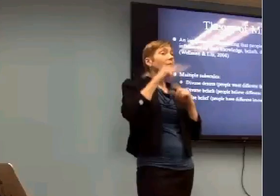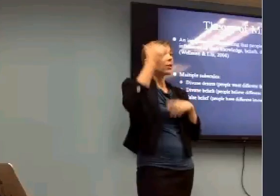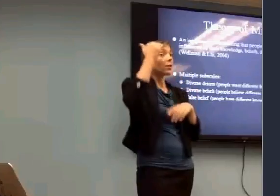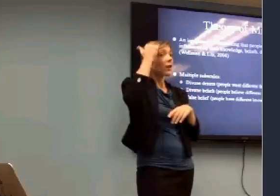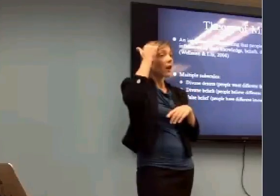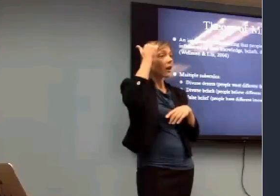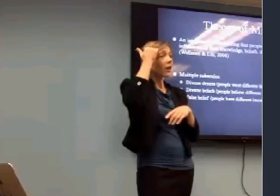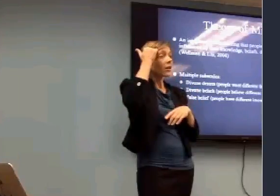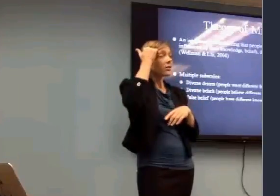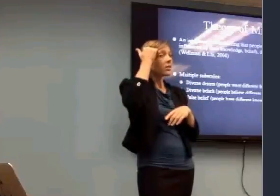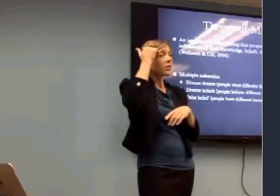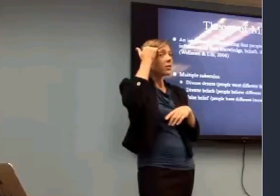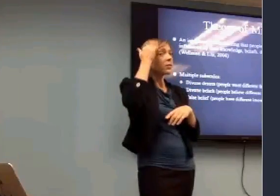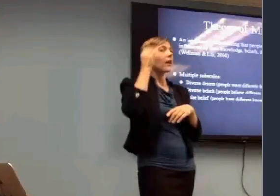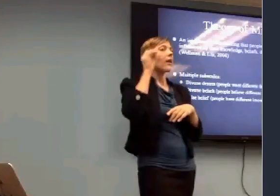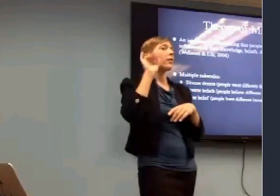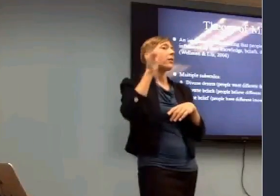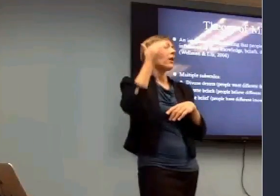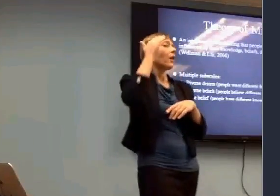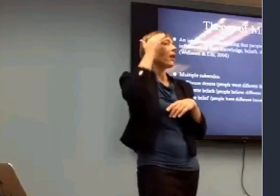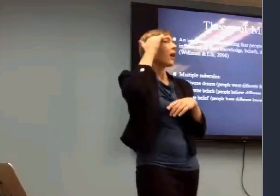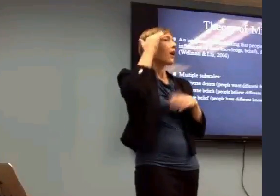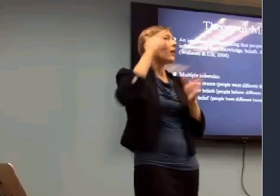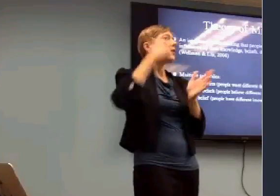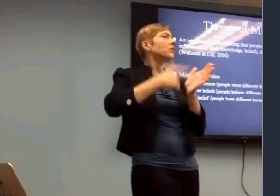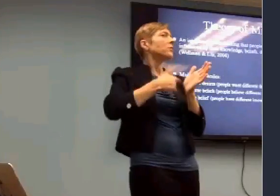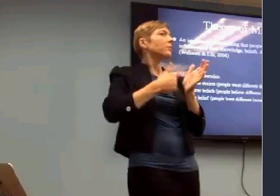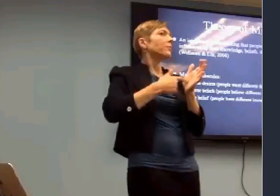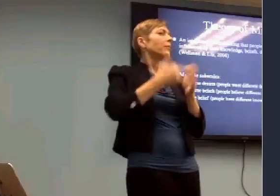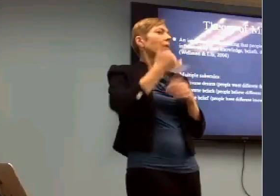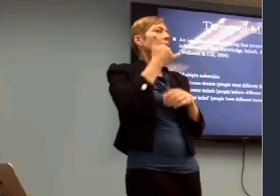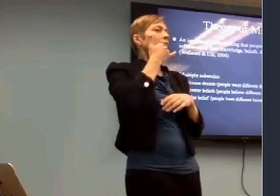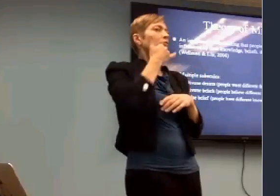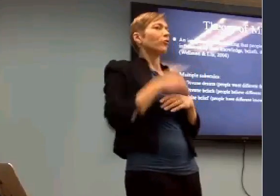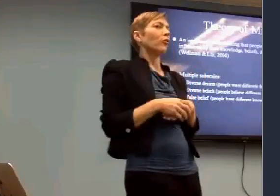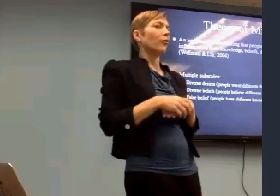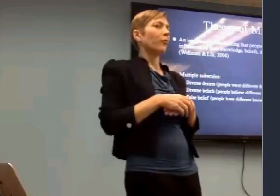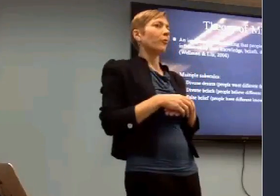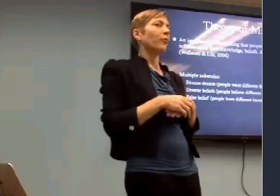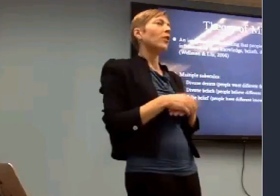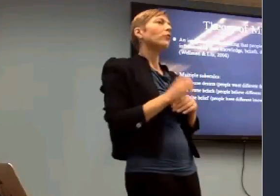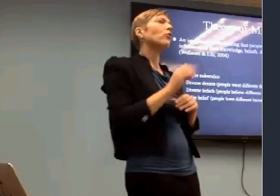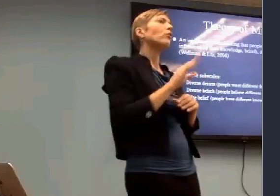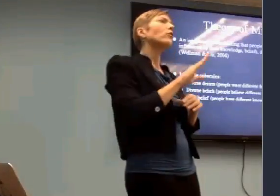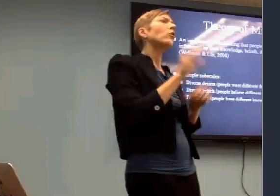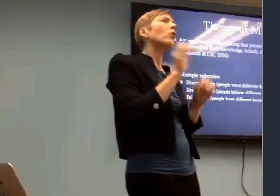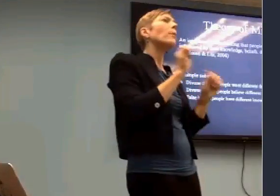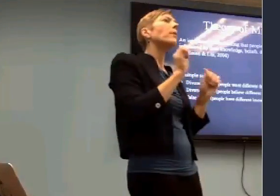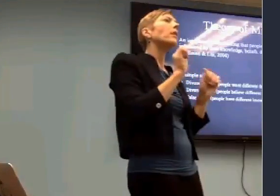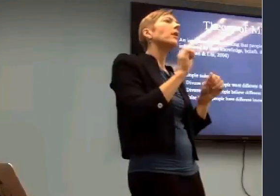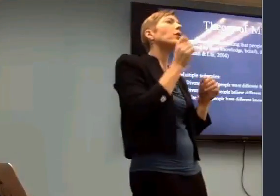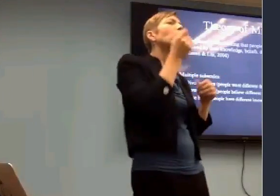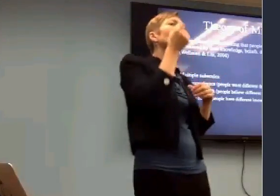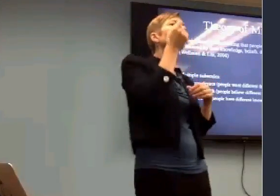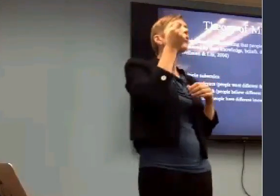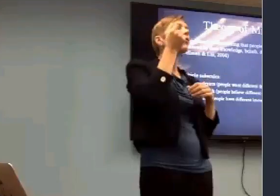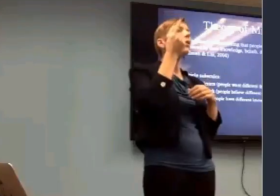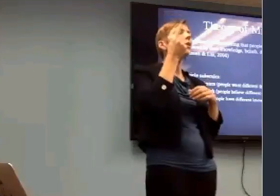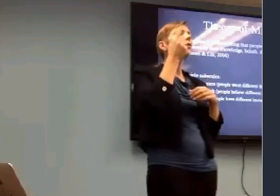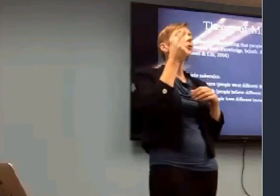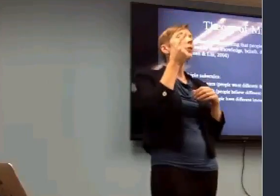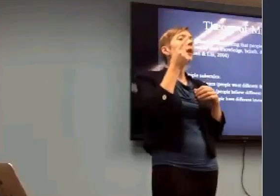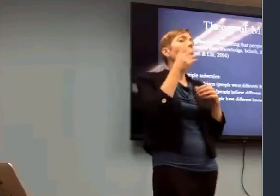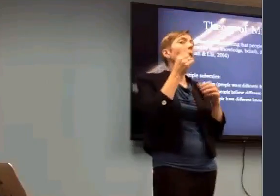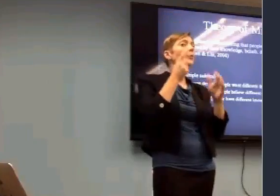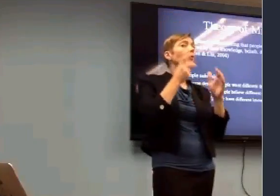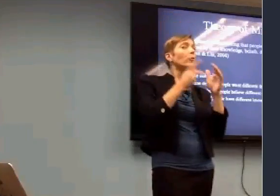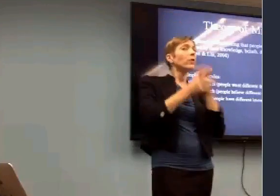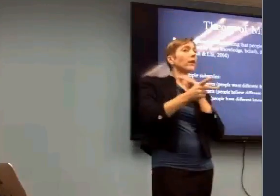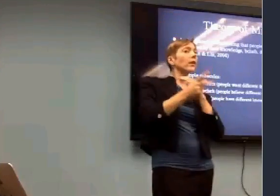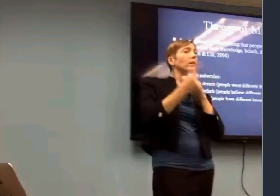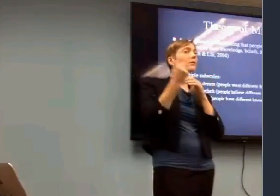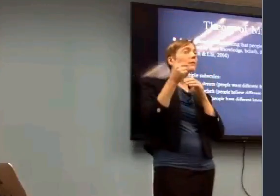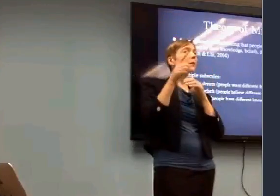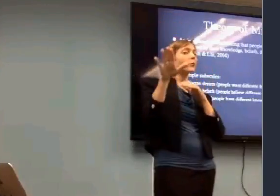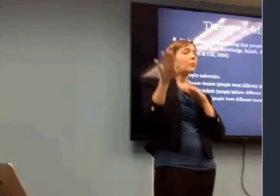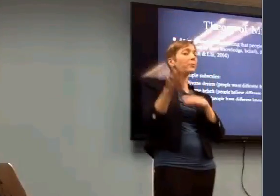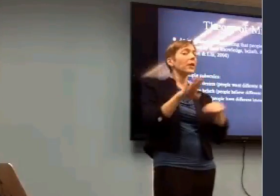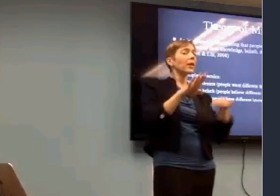the understanding that people may have different knowledge, and that knowledge sometimes might be wrong. And so one's ability